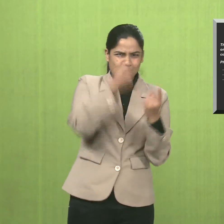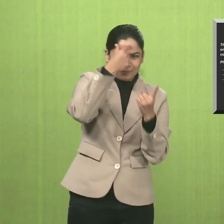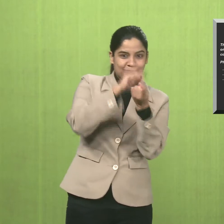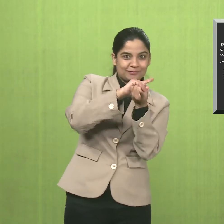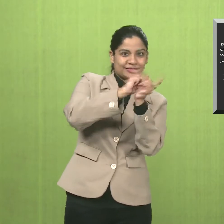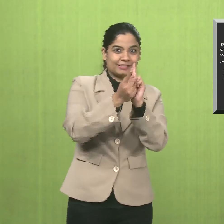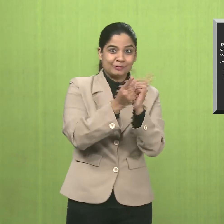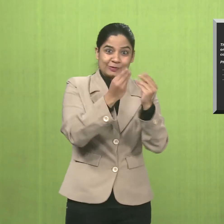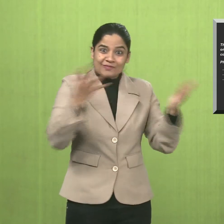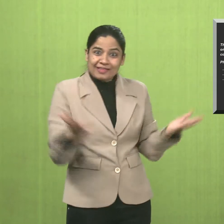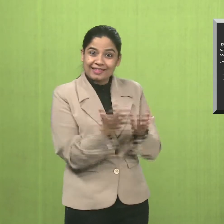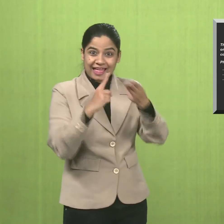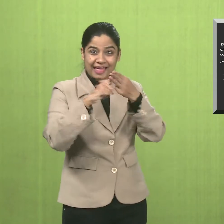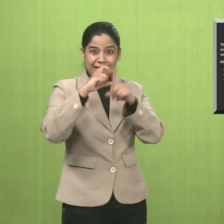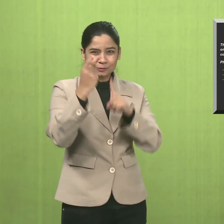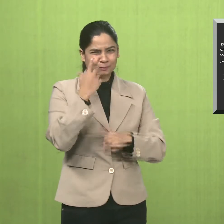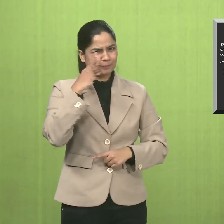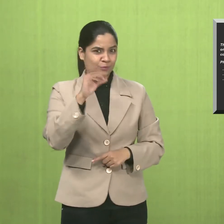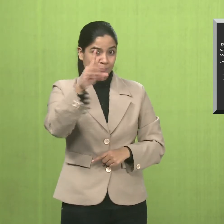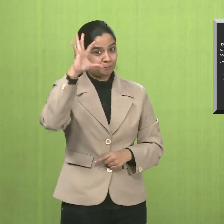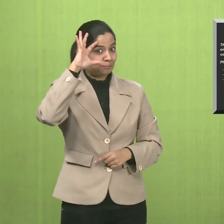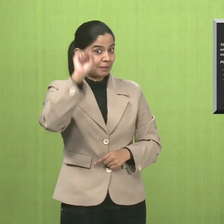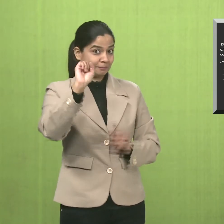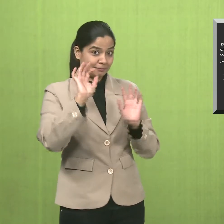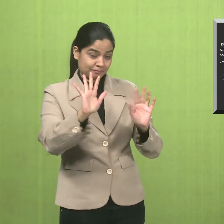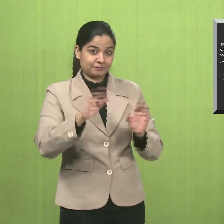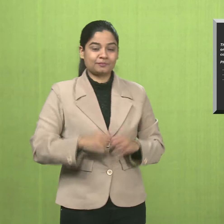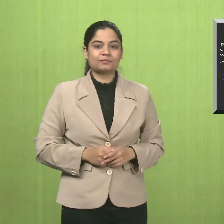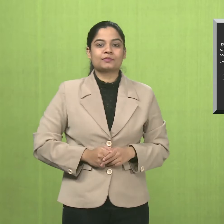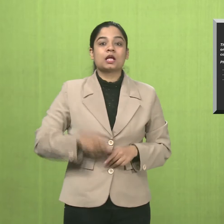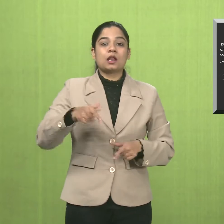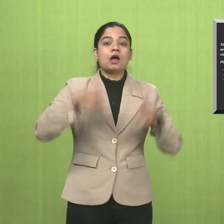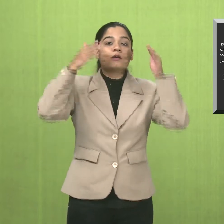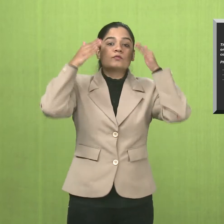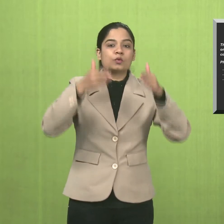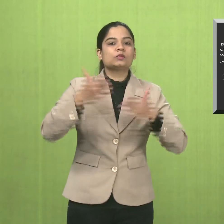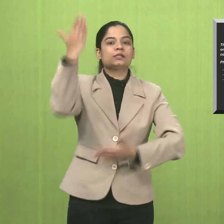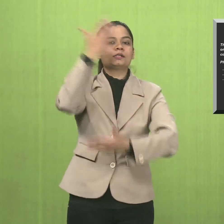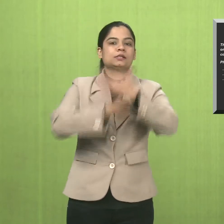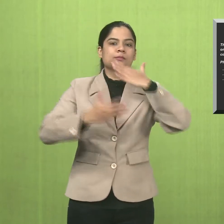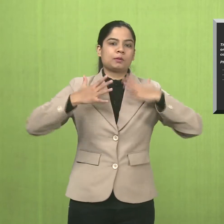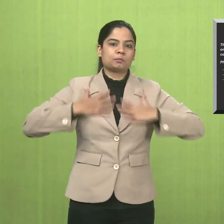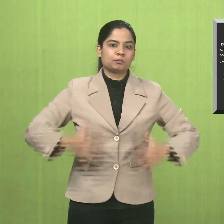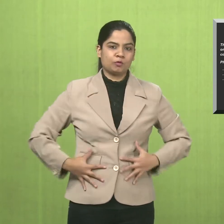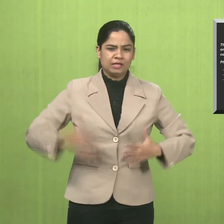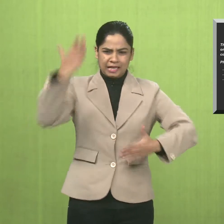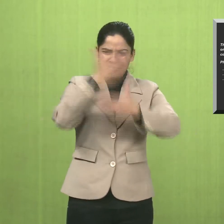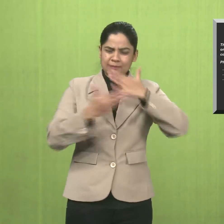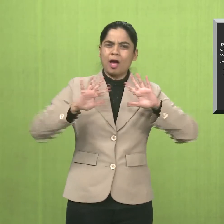We have discussed about poverty and we have discussed about education. Now let's discuss about disabilities,